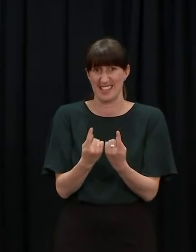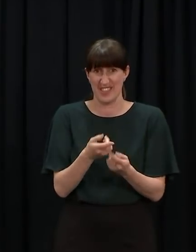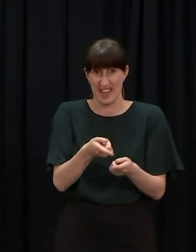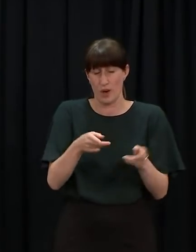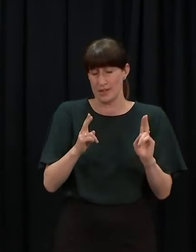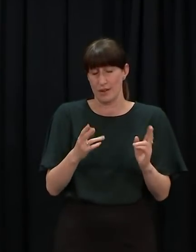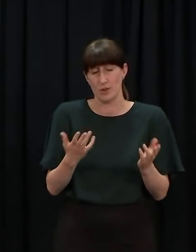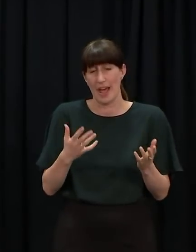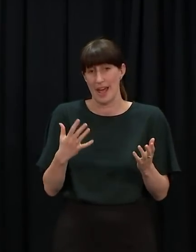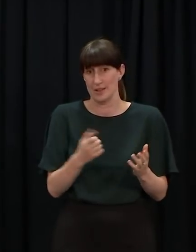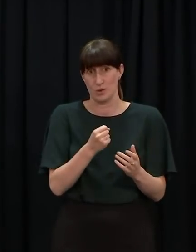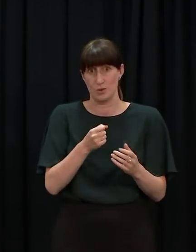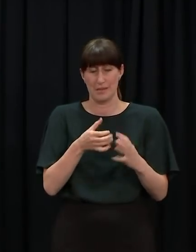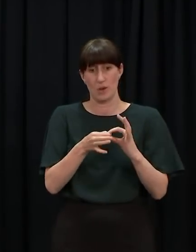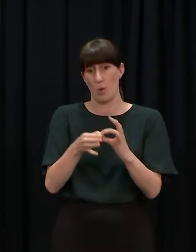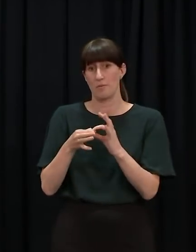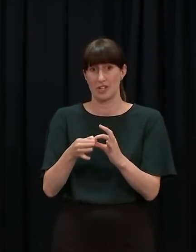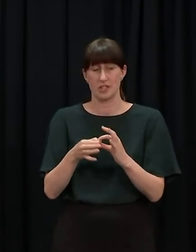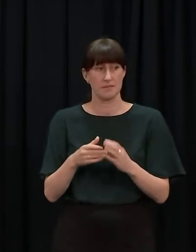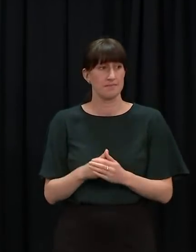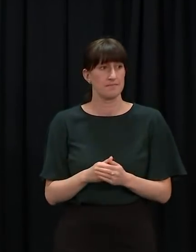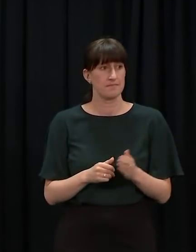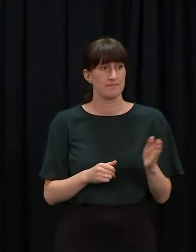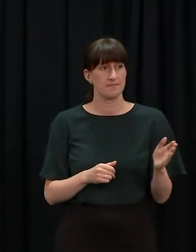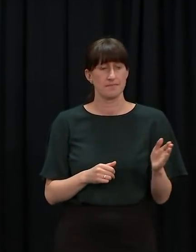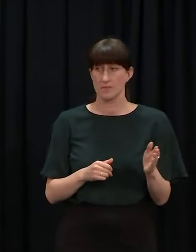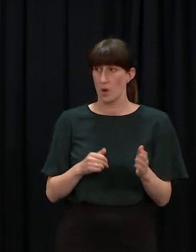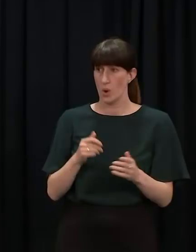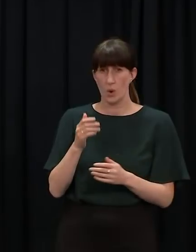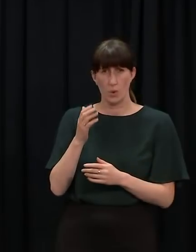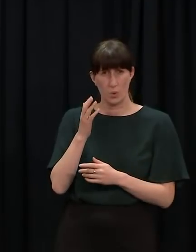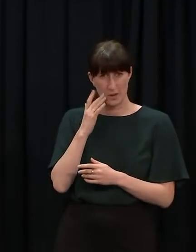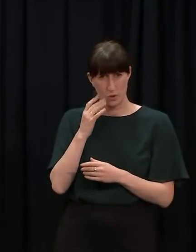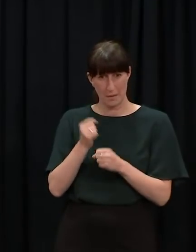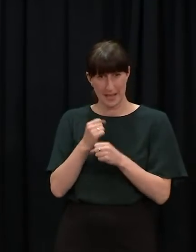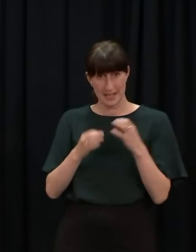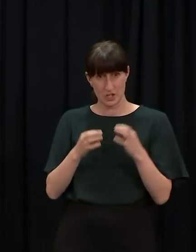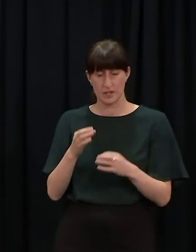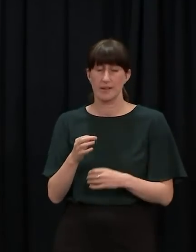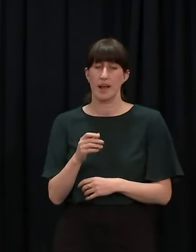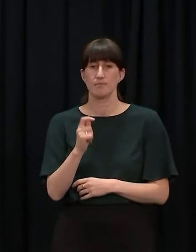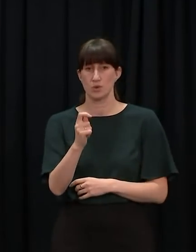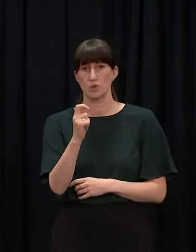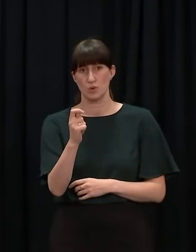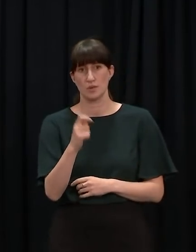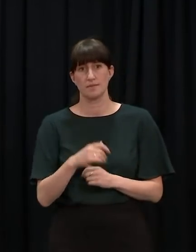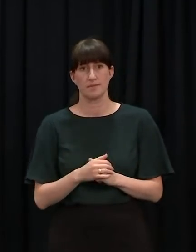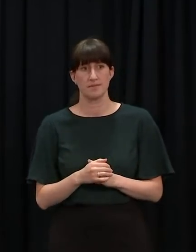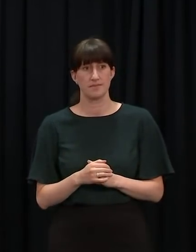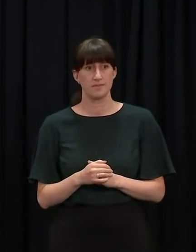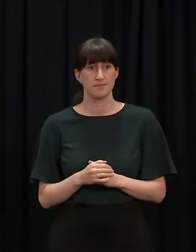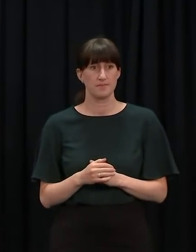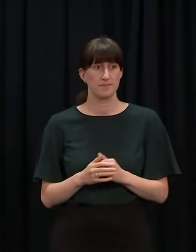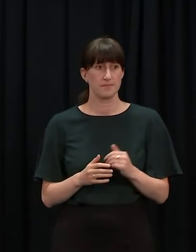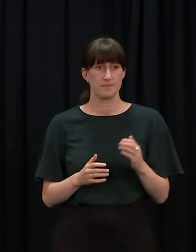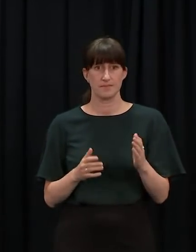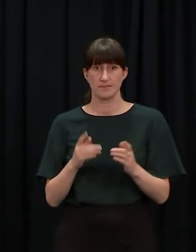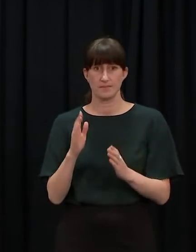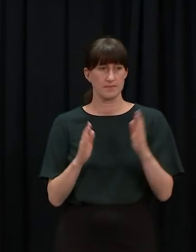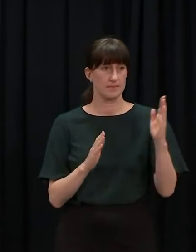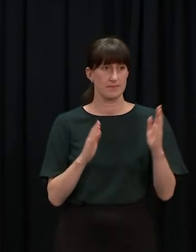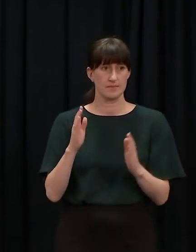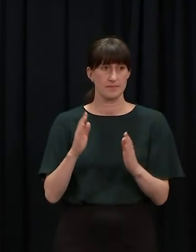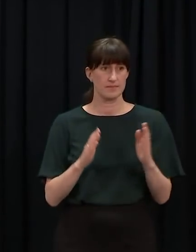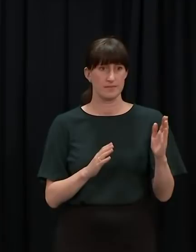MIQ, proposed MIQ in Rotorua? Look, I imagine that we'll have more to say on that in the coming days. Dr. Bloomfield, did you say, Dr. Bloomfield, can you please give